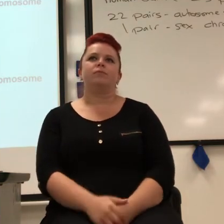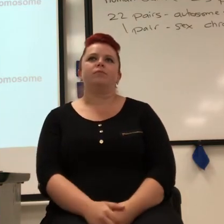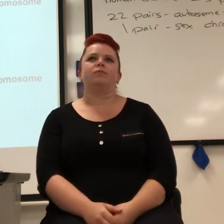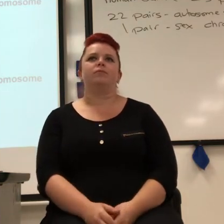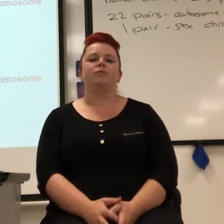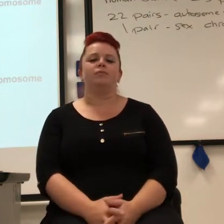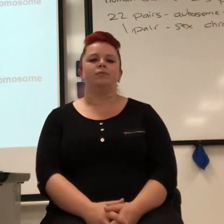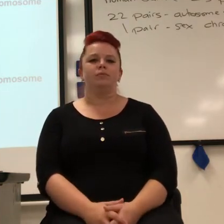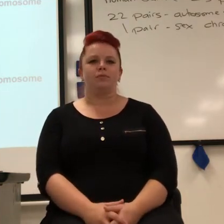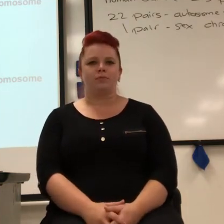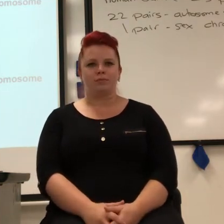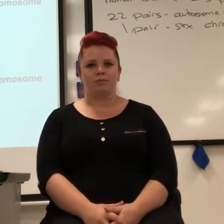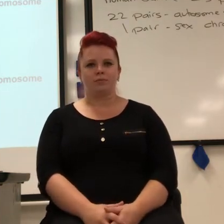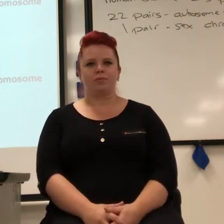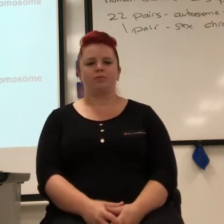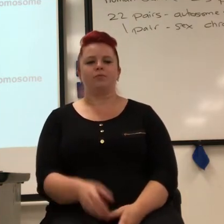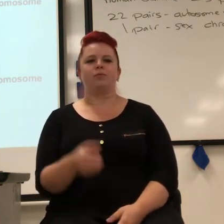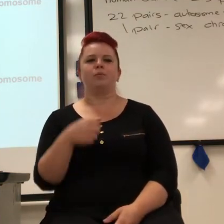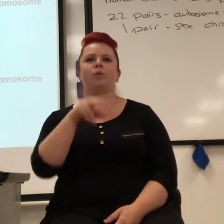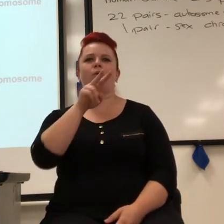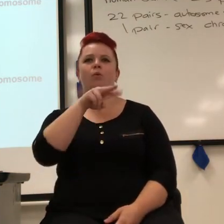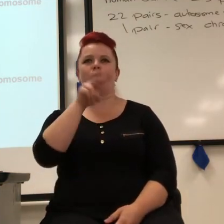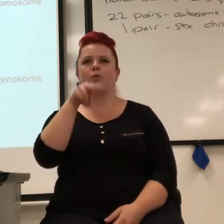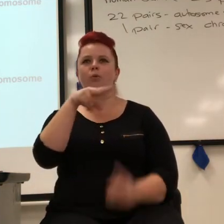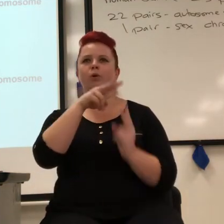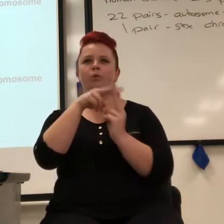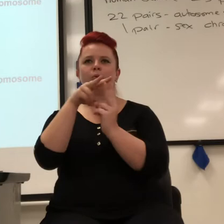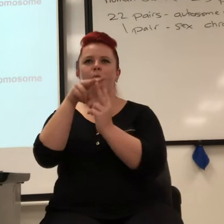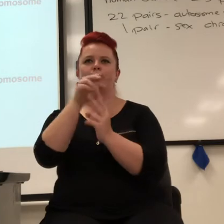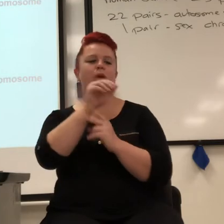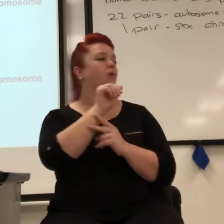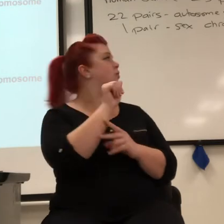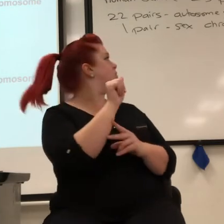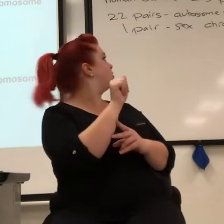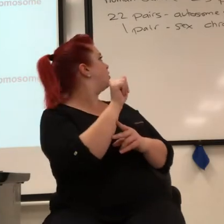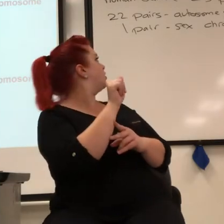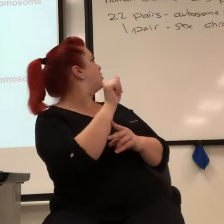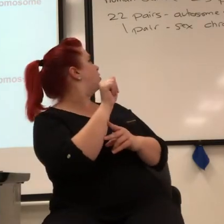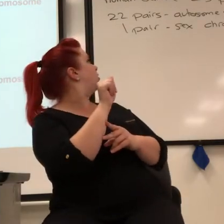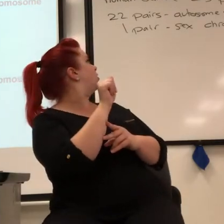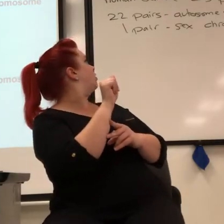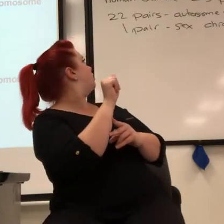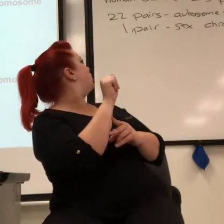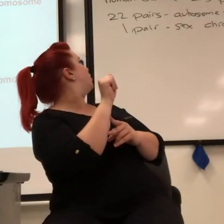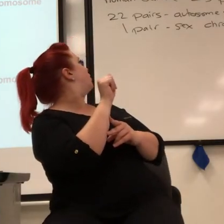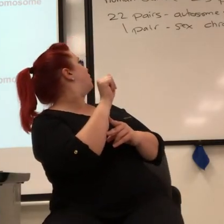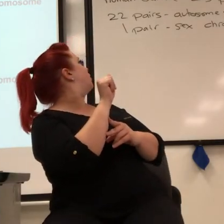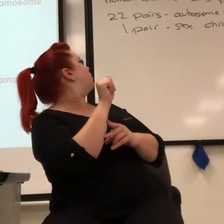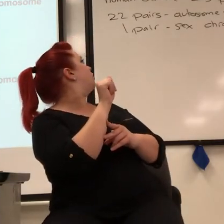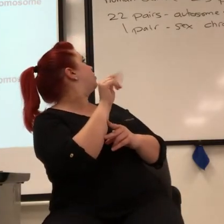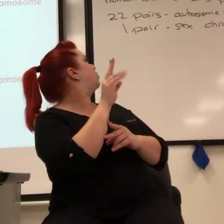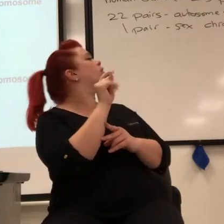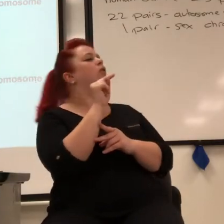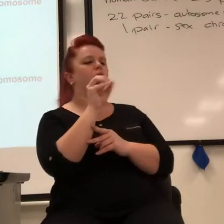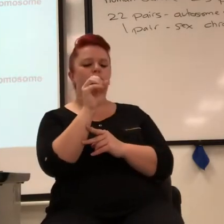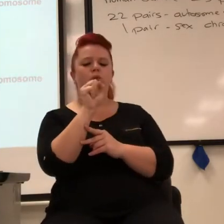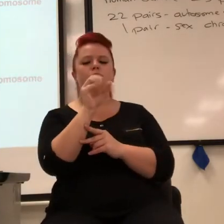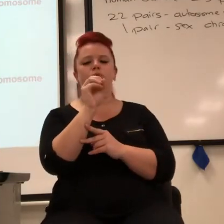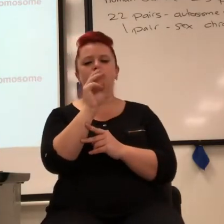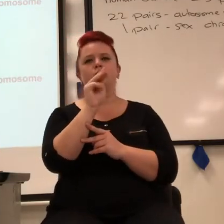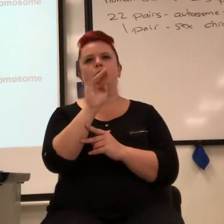Okay, 22 pairs of autosomes, one pair of sex chromosomes, and that's the one that determines gender, which is why I'm mentioning it, right?